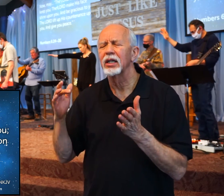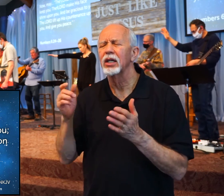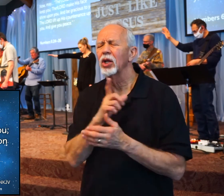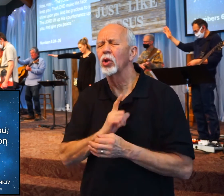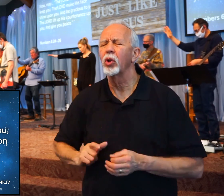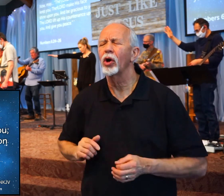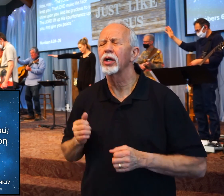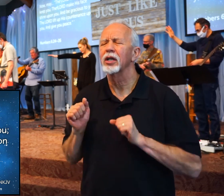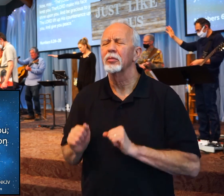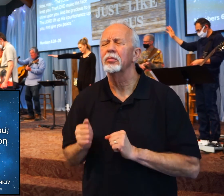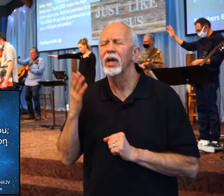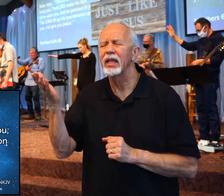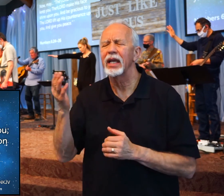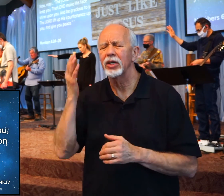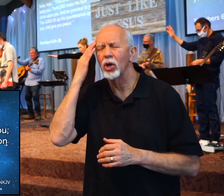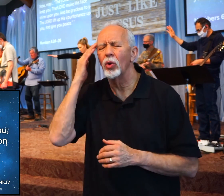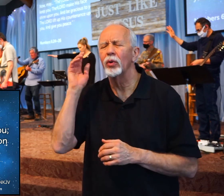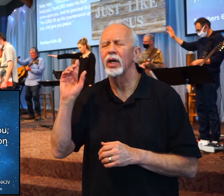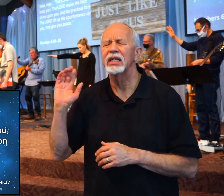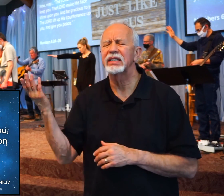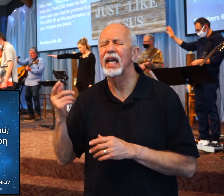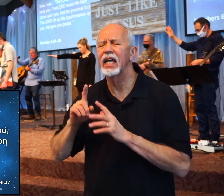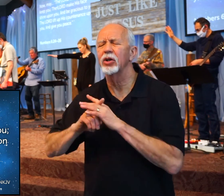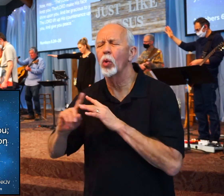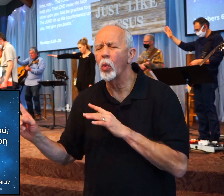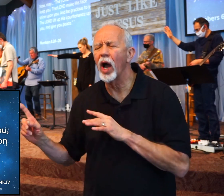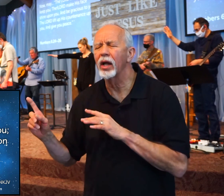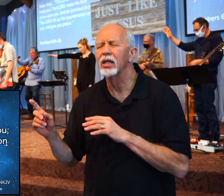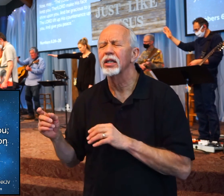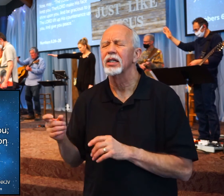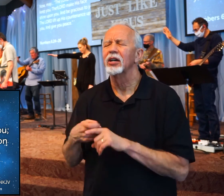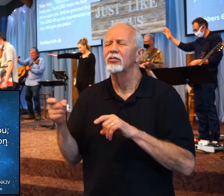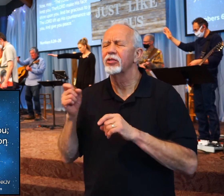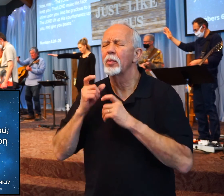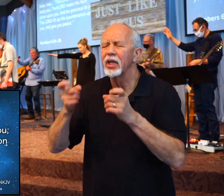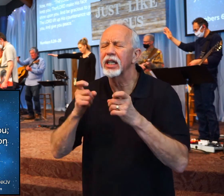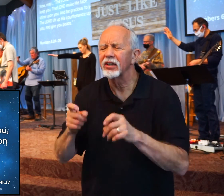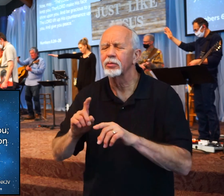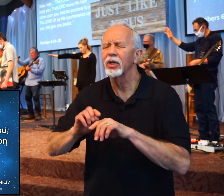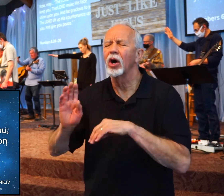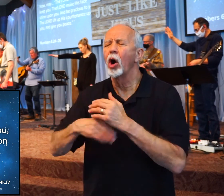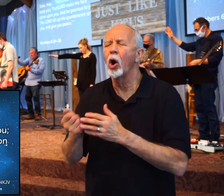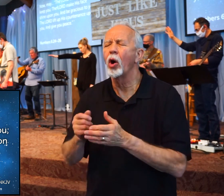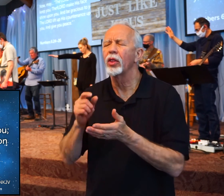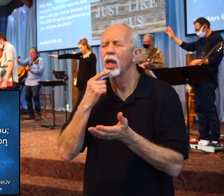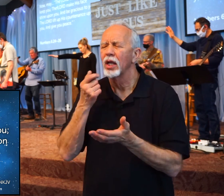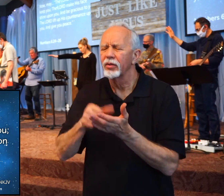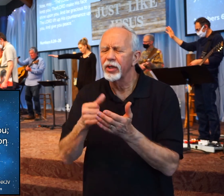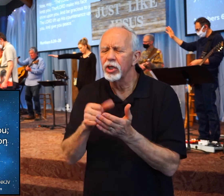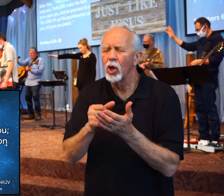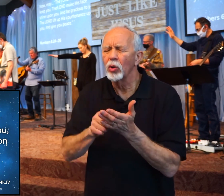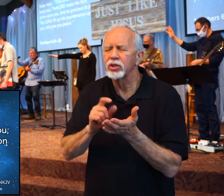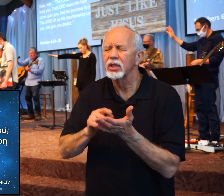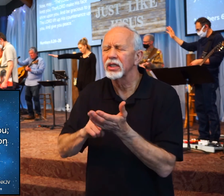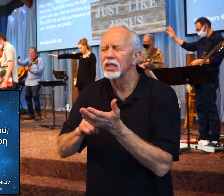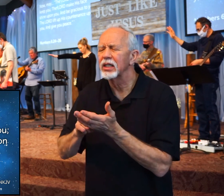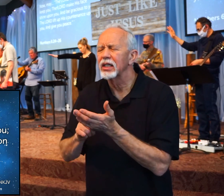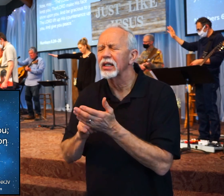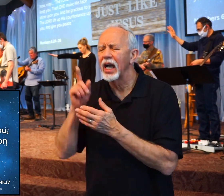Lord, may they know as they go out, not only from the gifts presented here on the platform, but all of the notes and cards and gift cards that are out in the